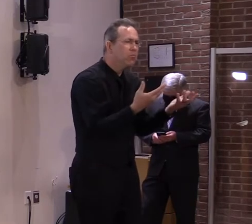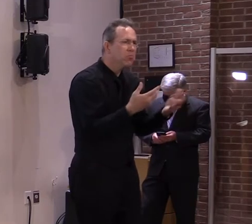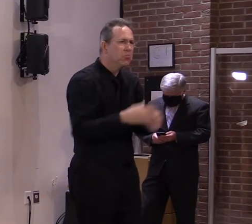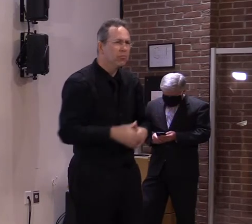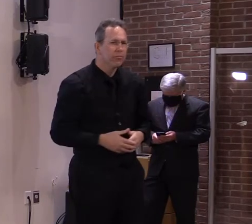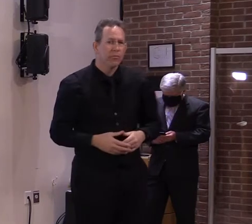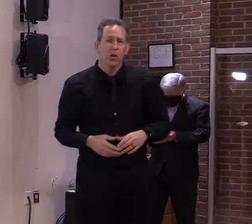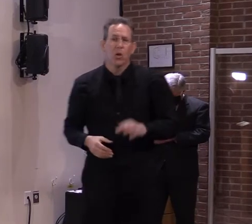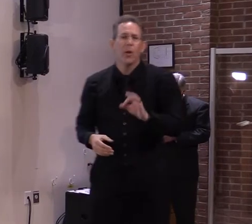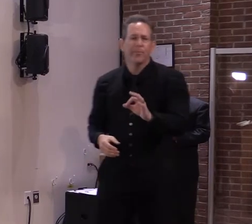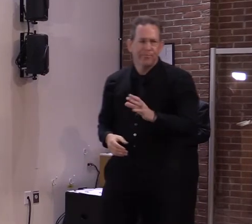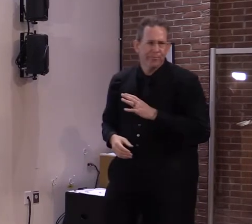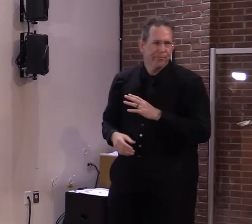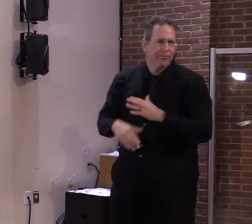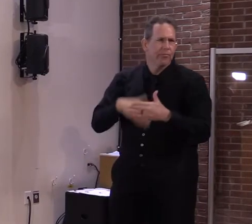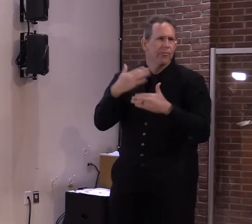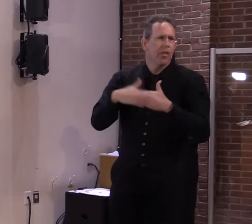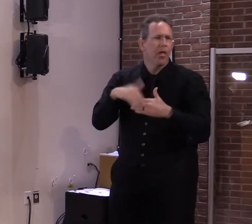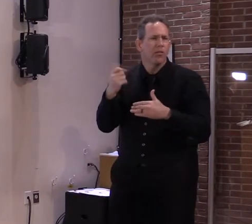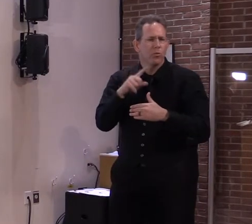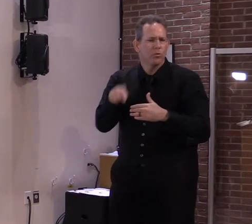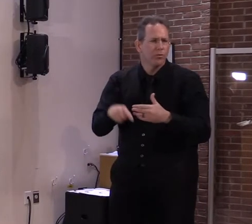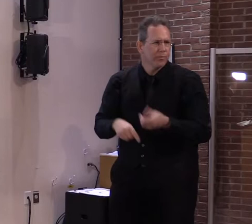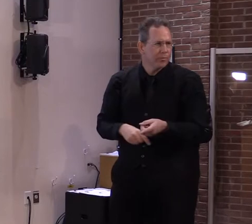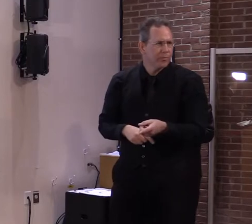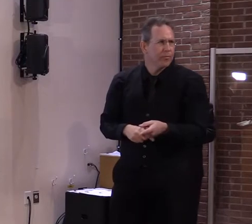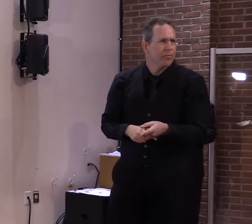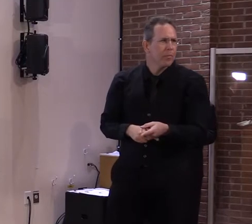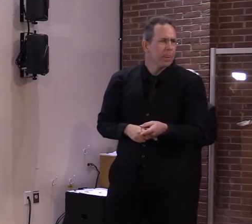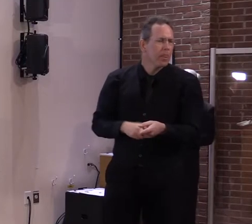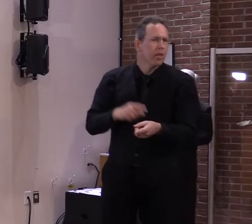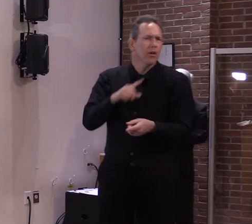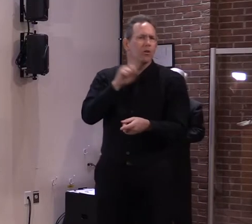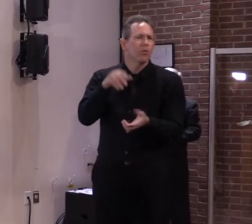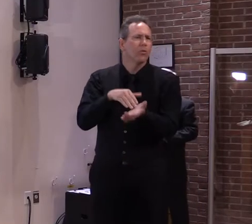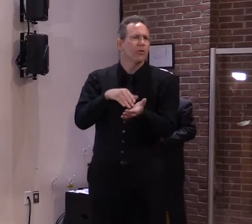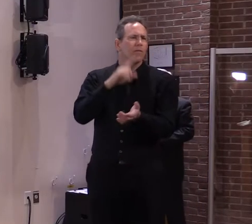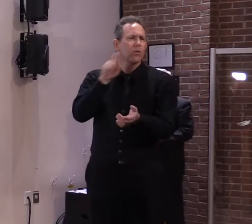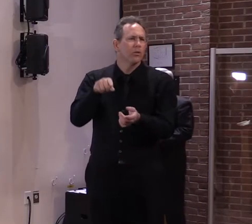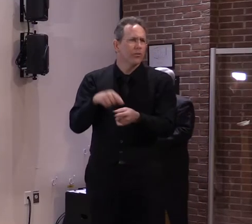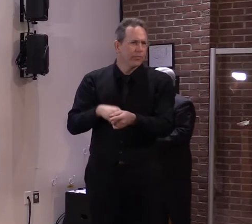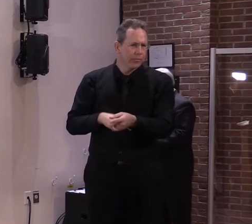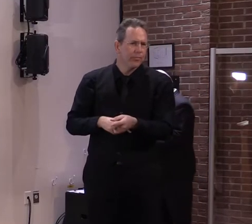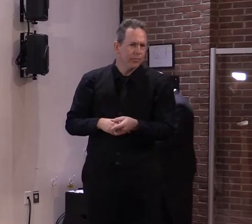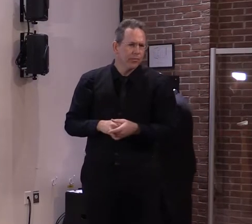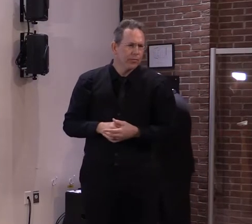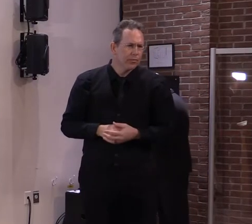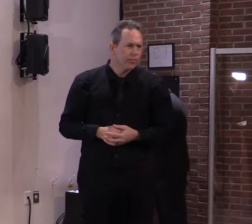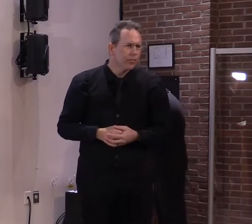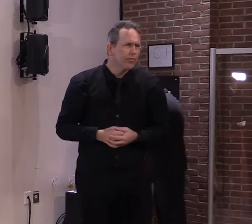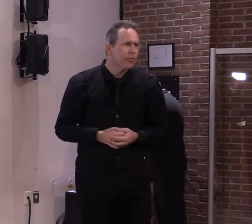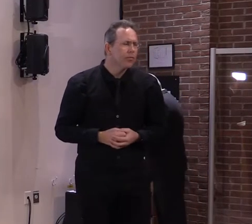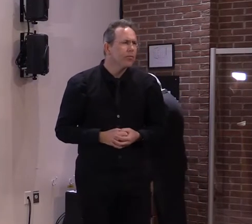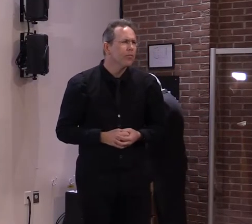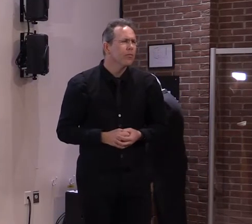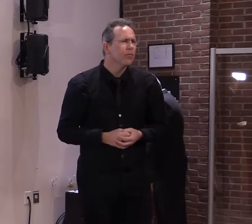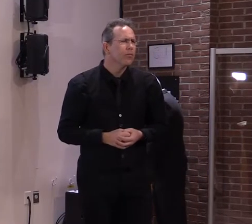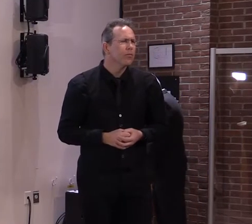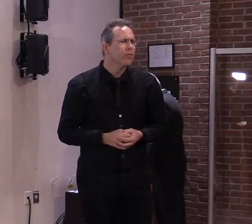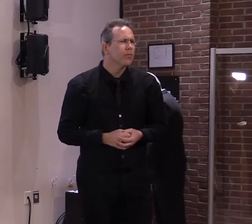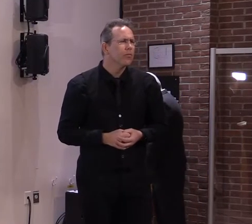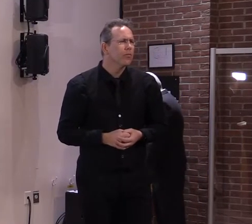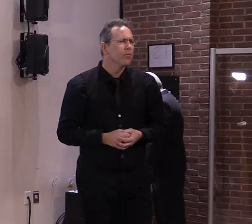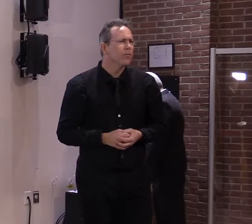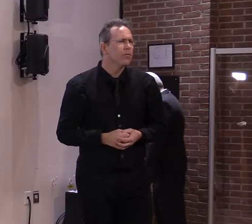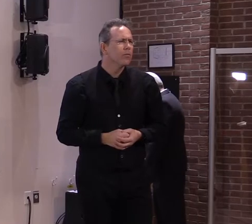Levine has stressed throughout the pandemic that no group should be stigmatized. Does that now include